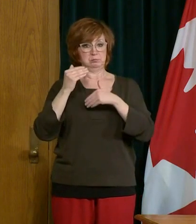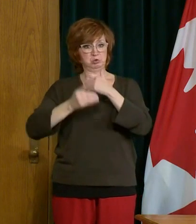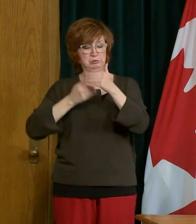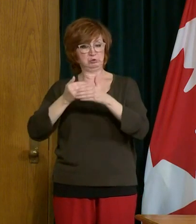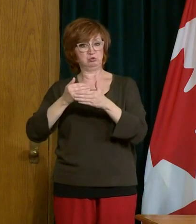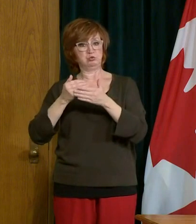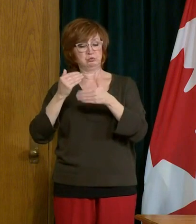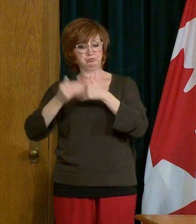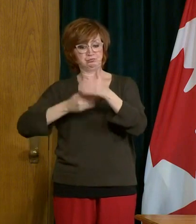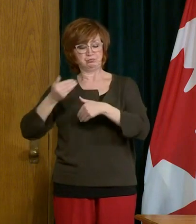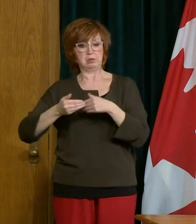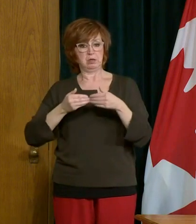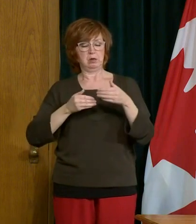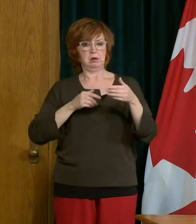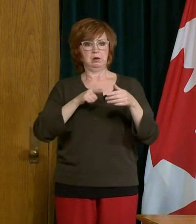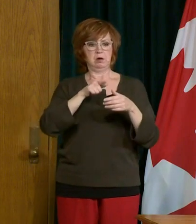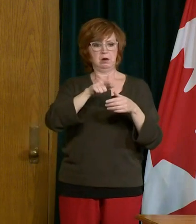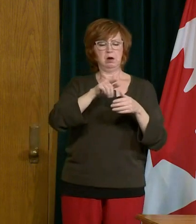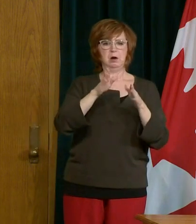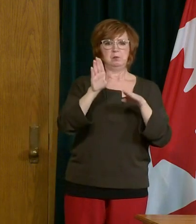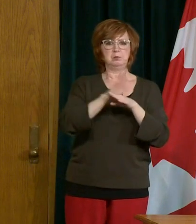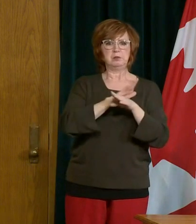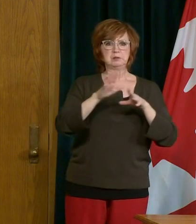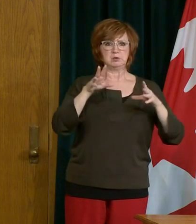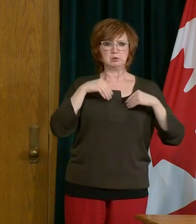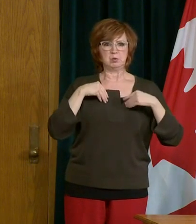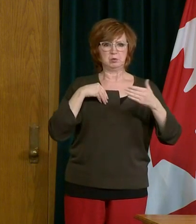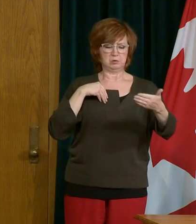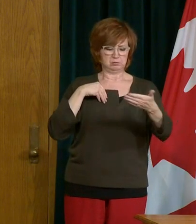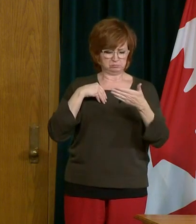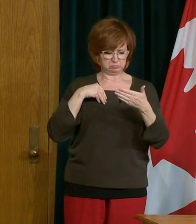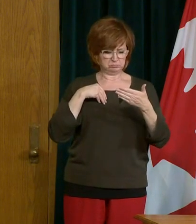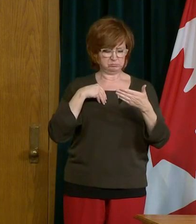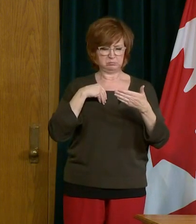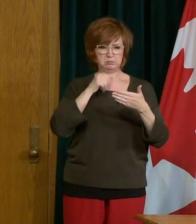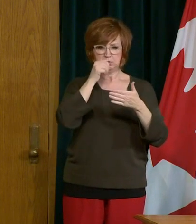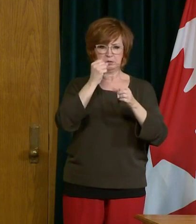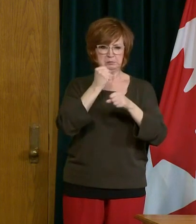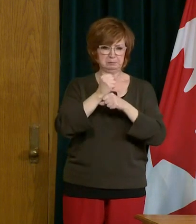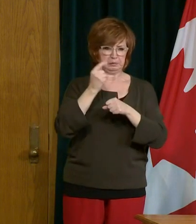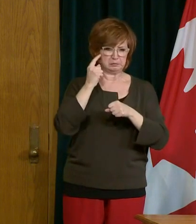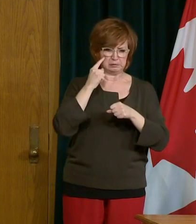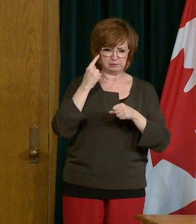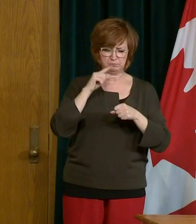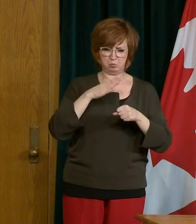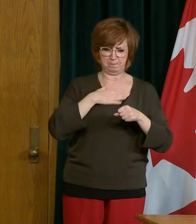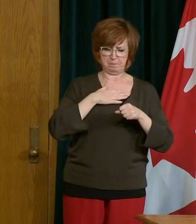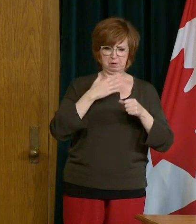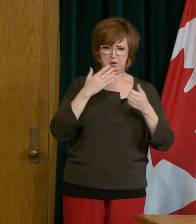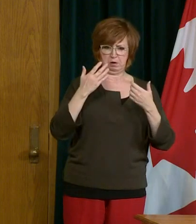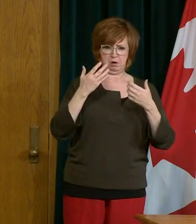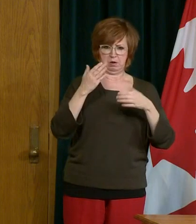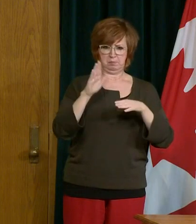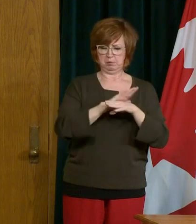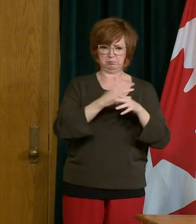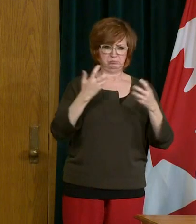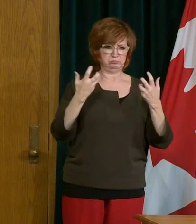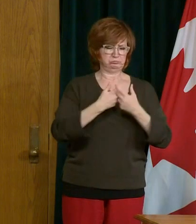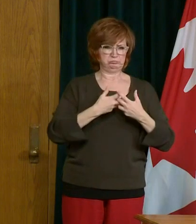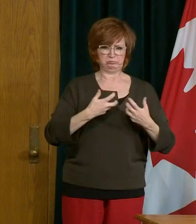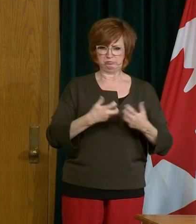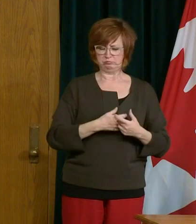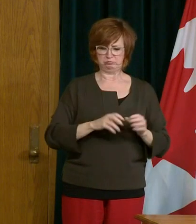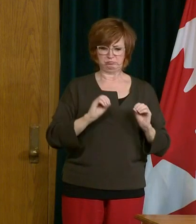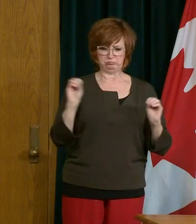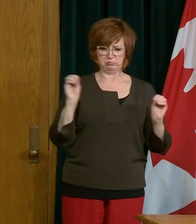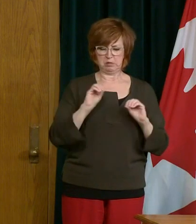manner, in offering either the business service or offering a recreation service, or in many cases religious